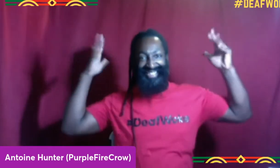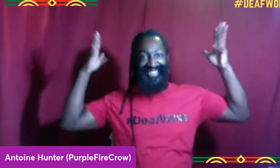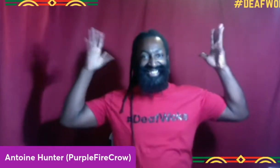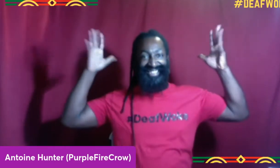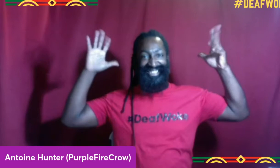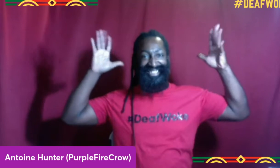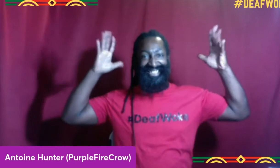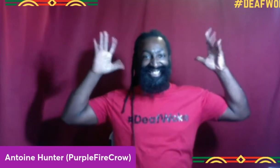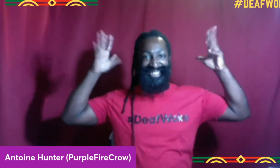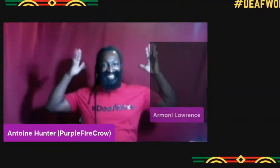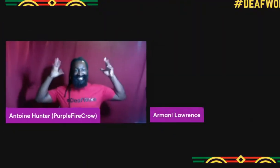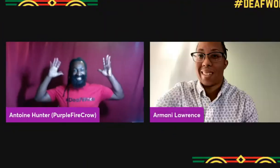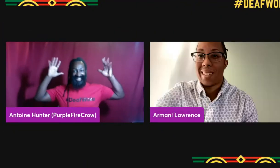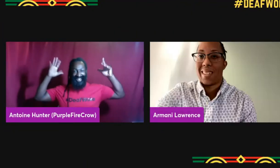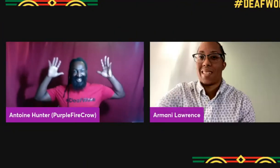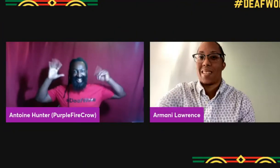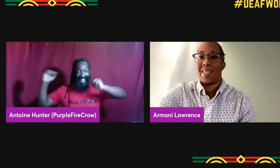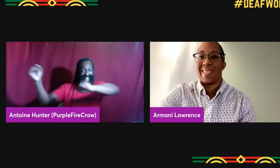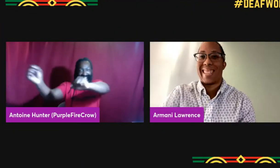Armani.